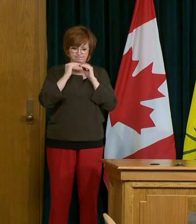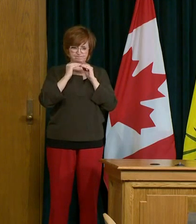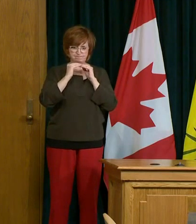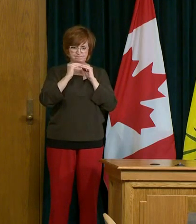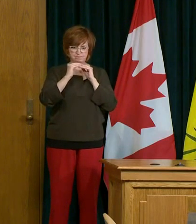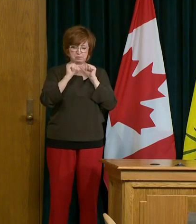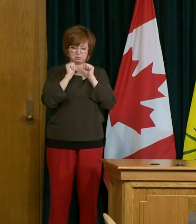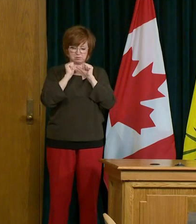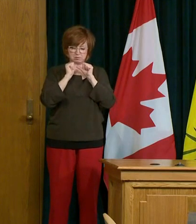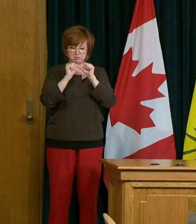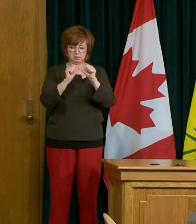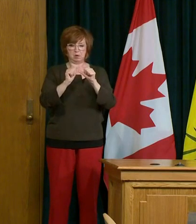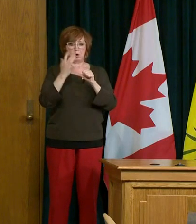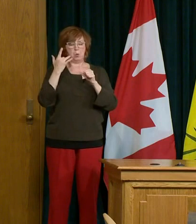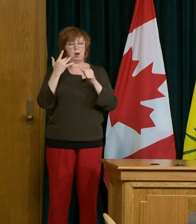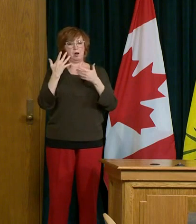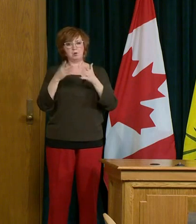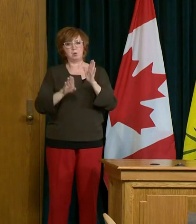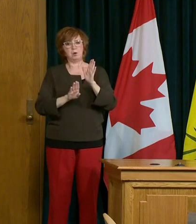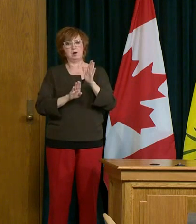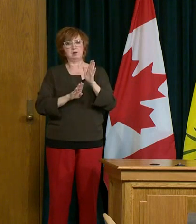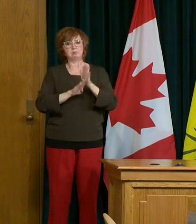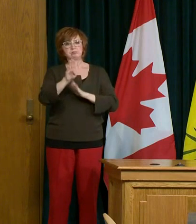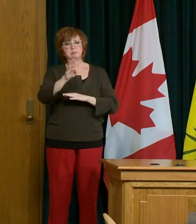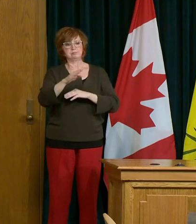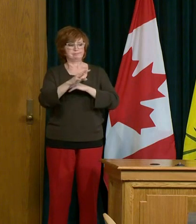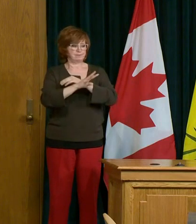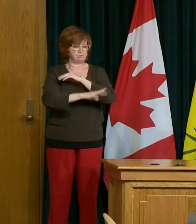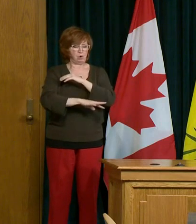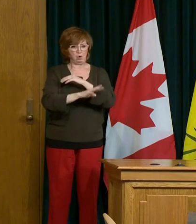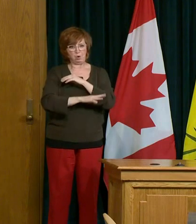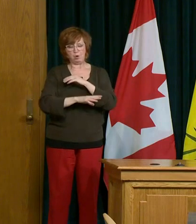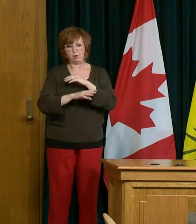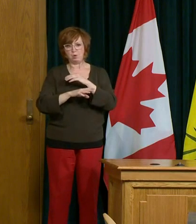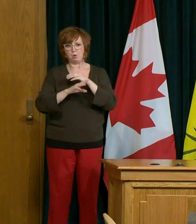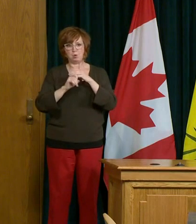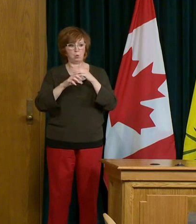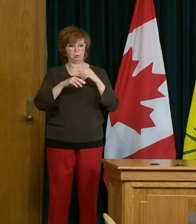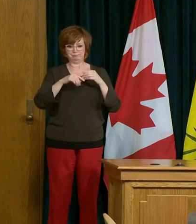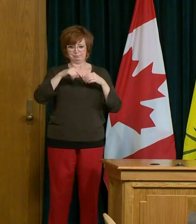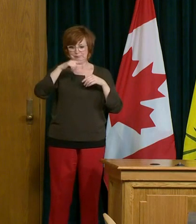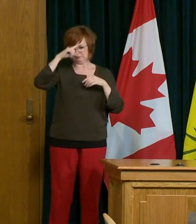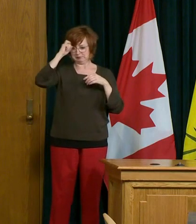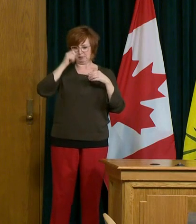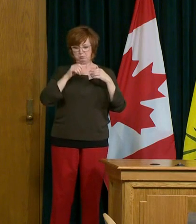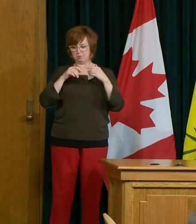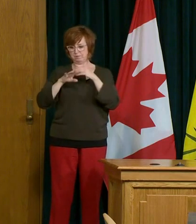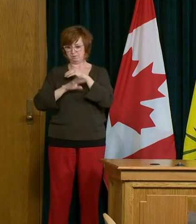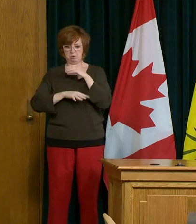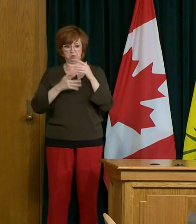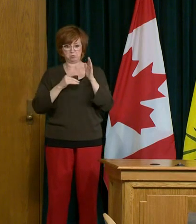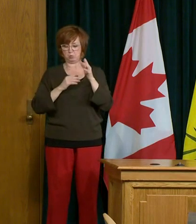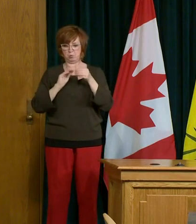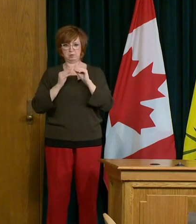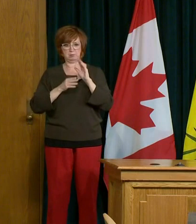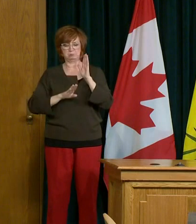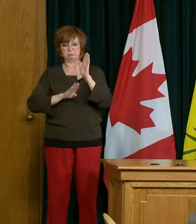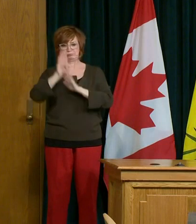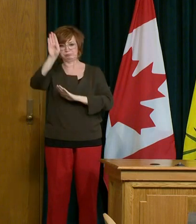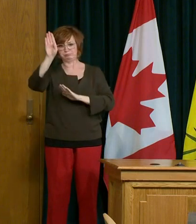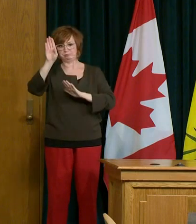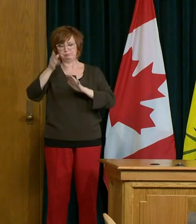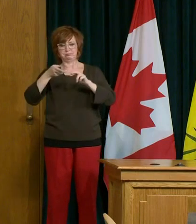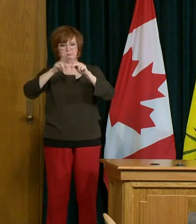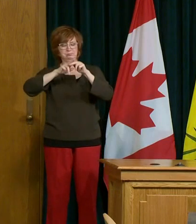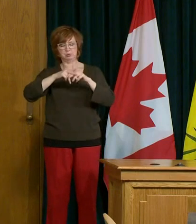those are, if you go into the details, it's just in some cases adjusting some of the recommendations.